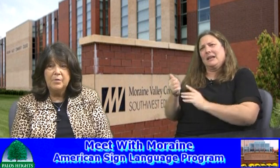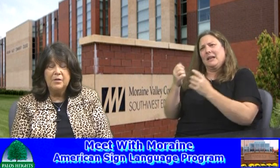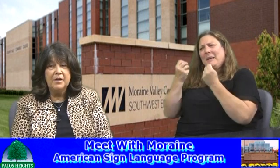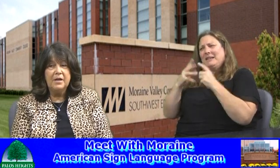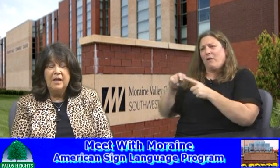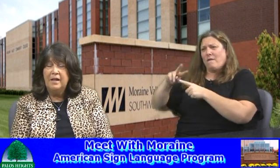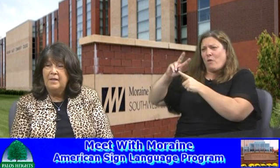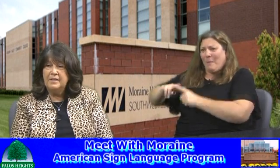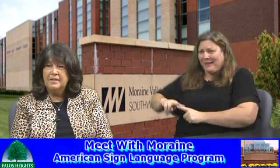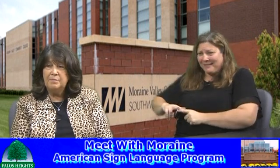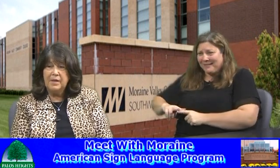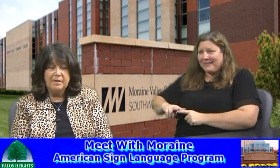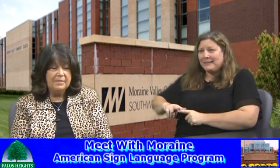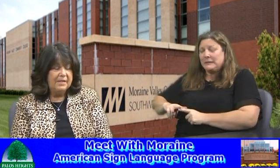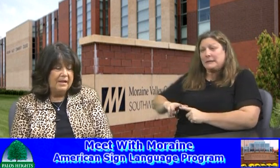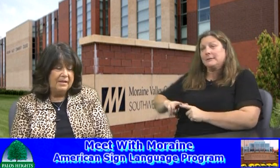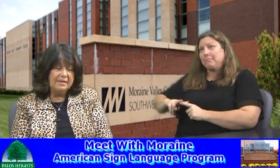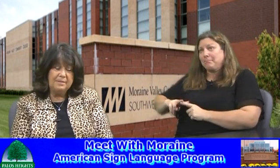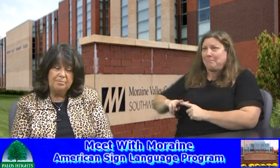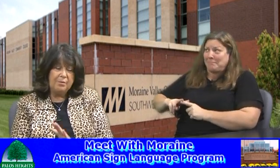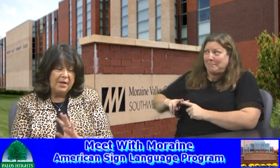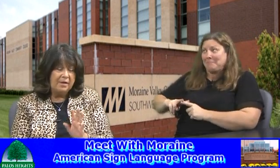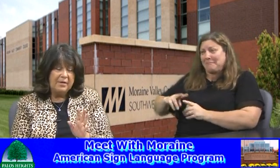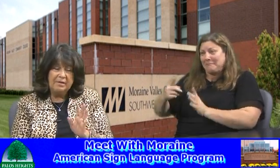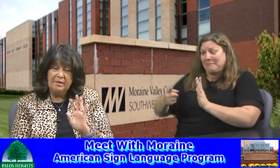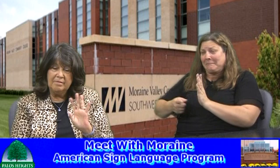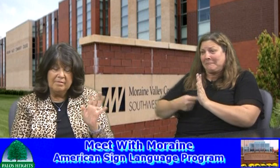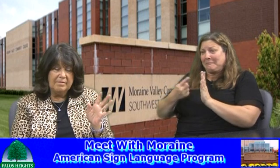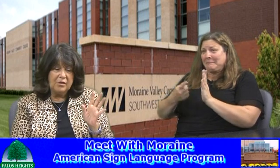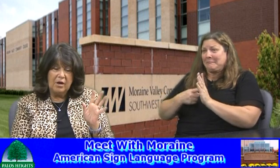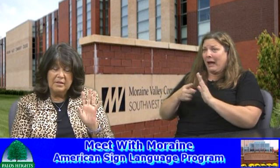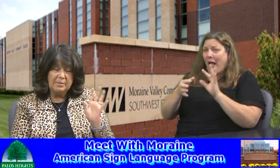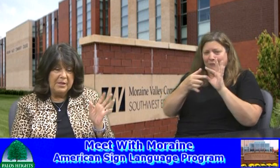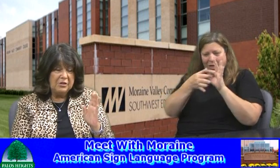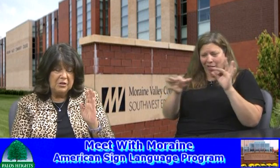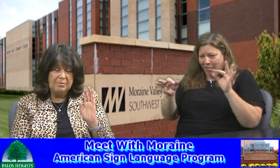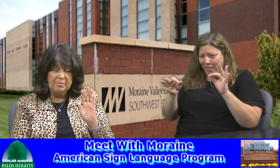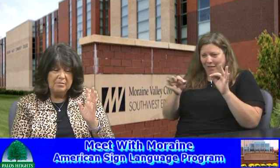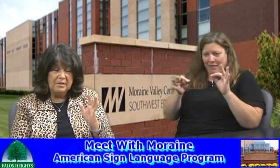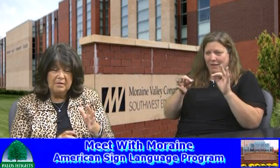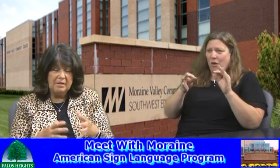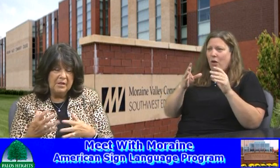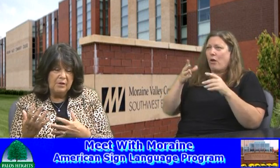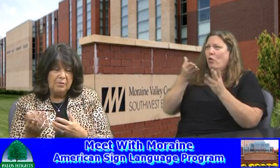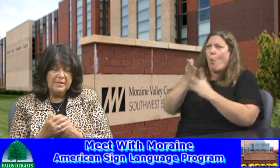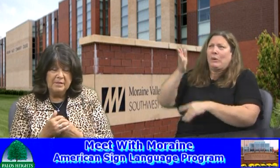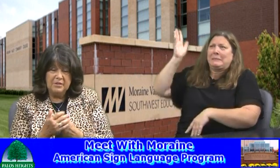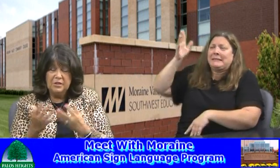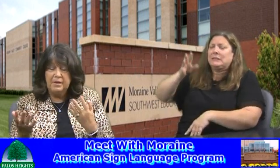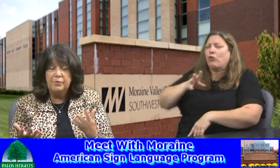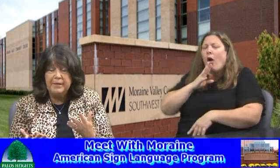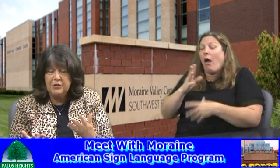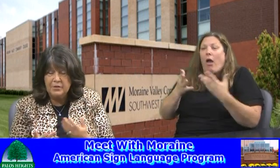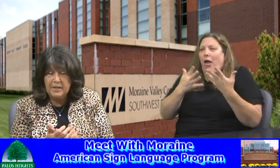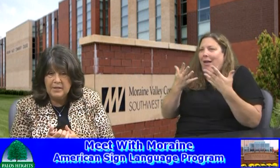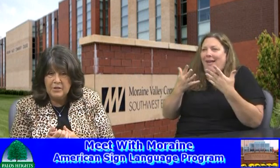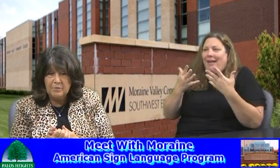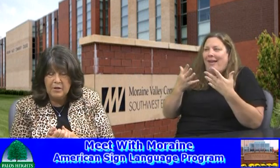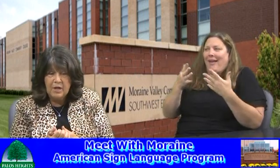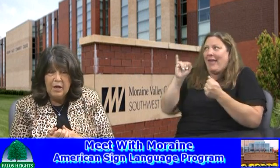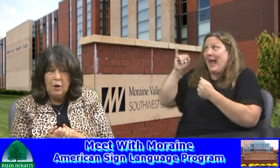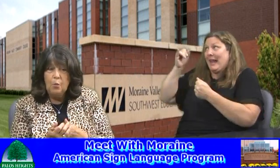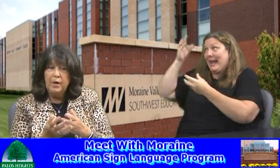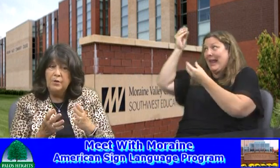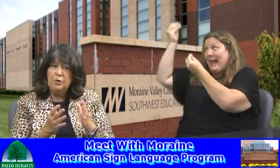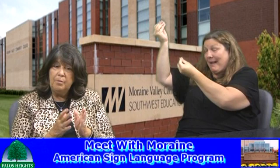of vocabulary that sometimes is put out in a talk, a speech, so just information you're getting in